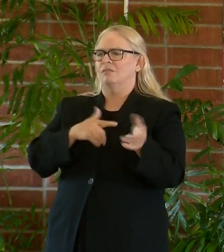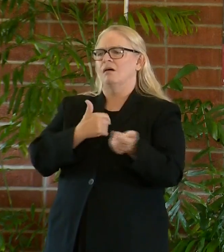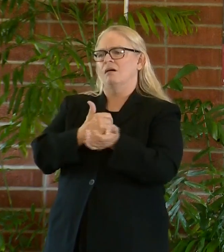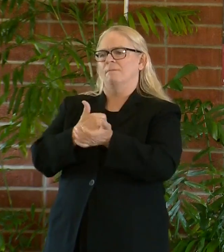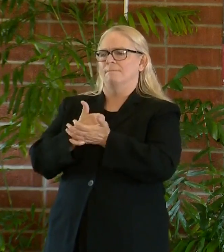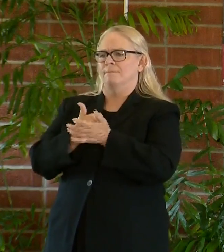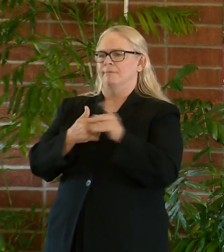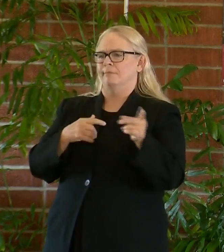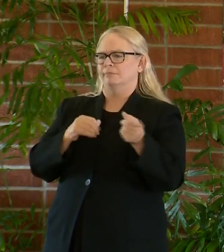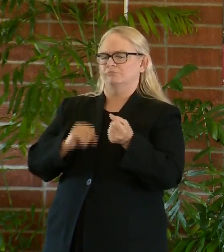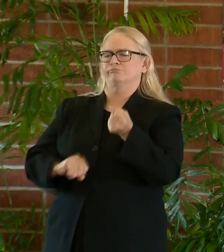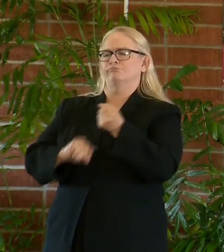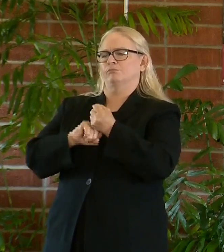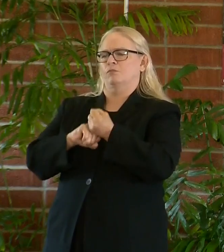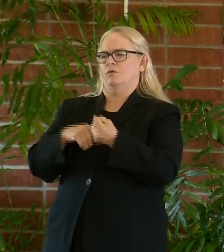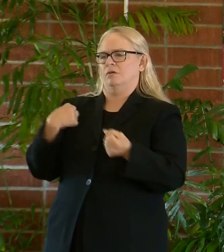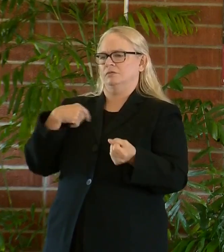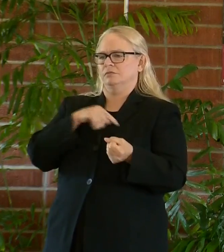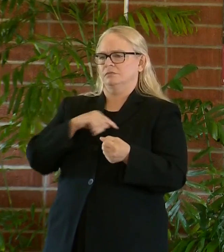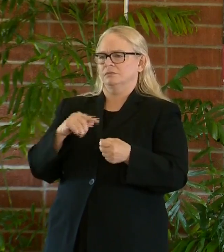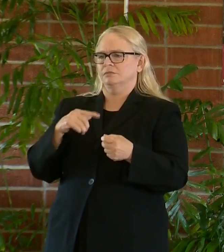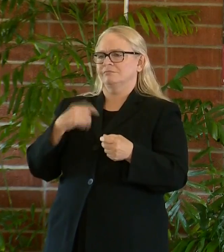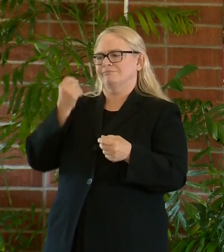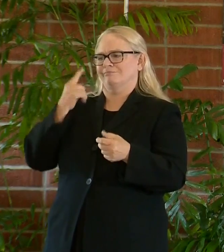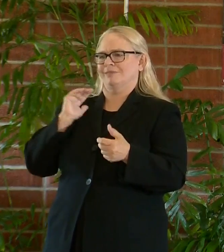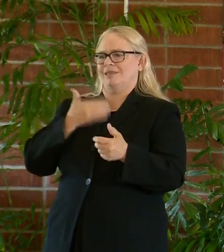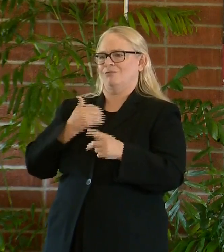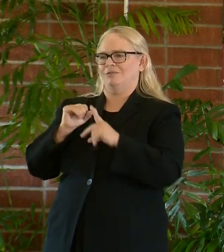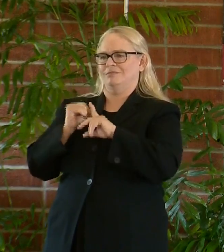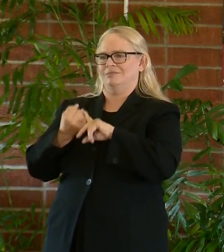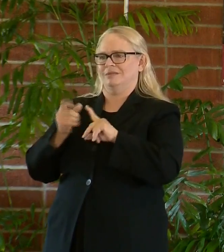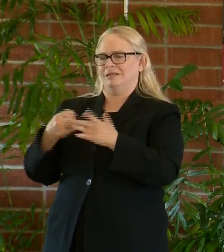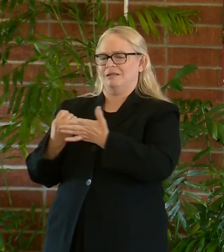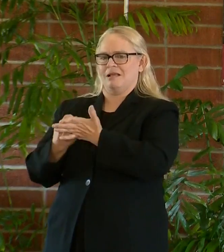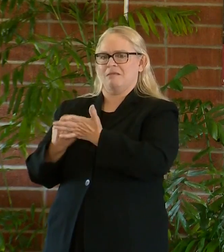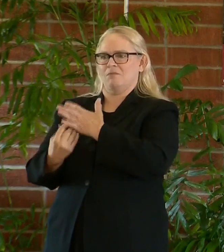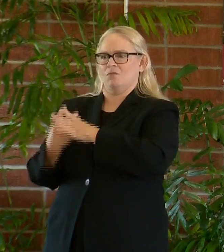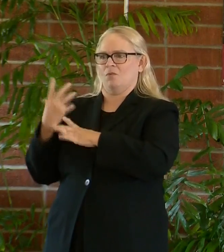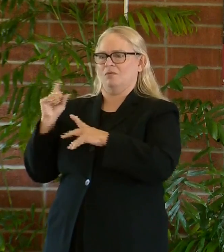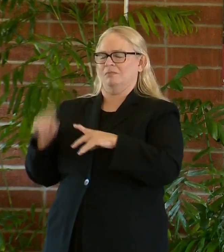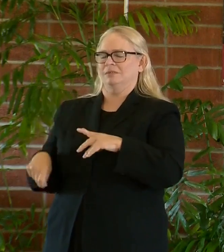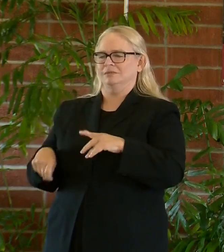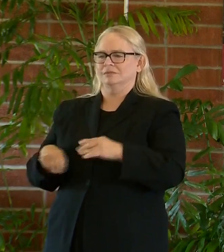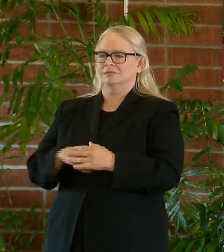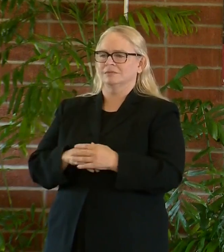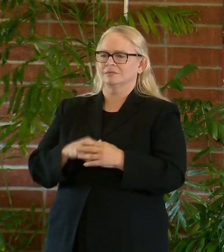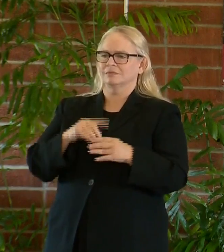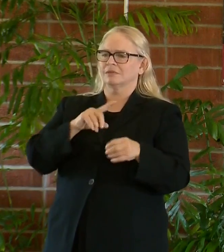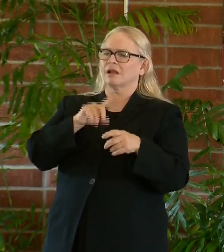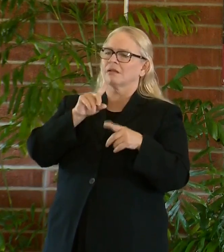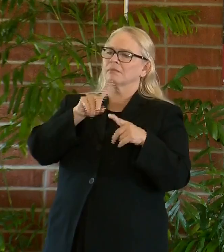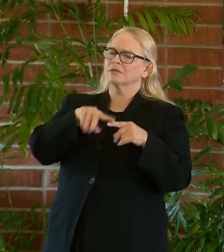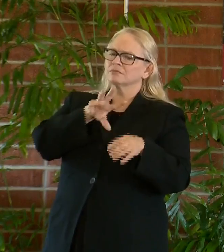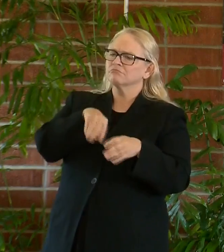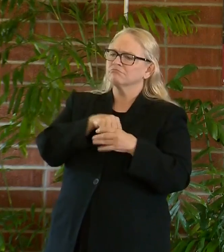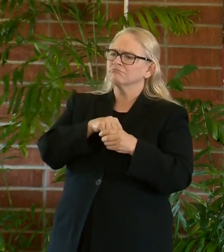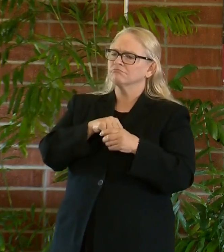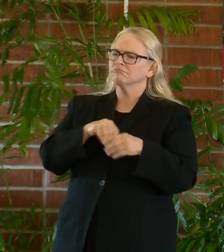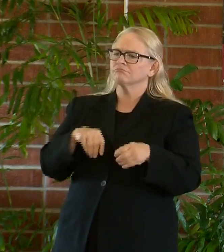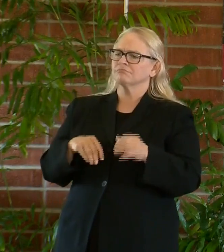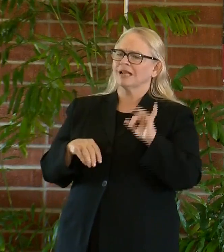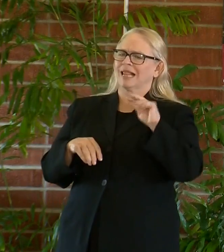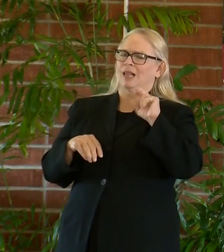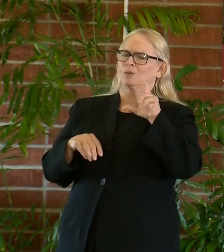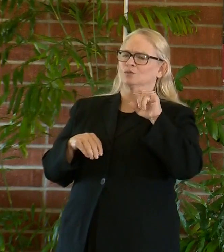growth, economic development, but also to a paradigm of focus on inclusion, growth and inclusion. And